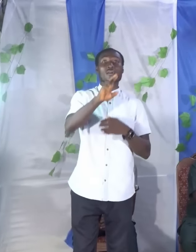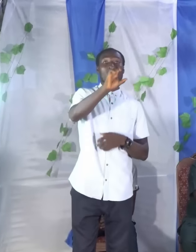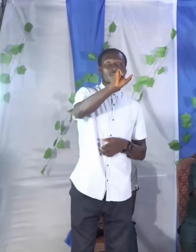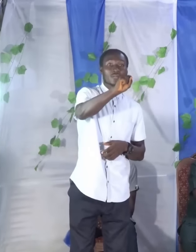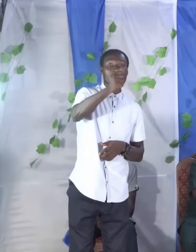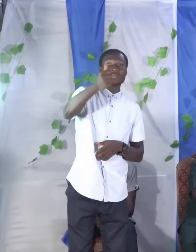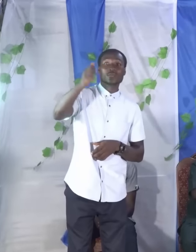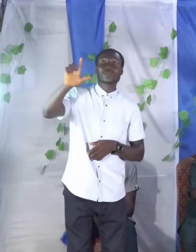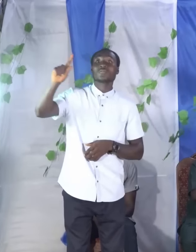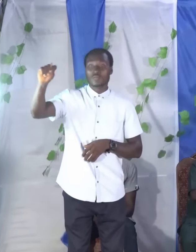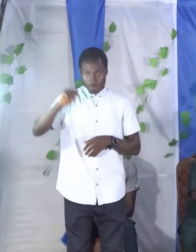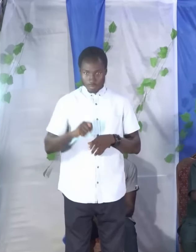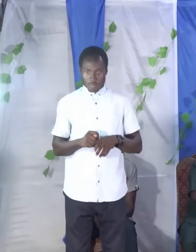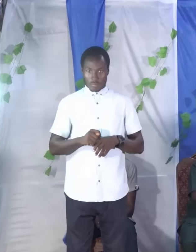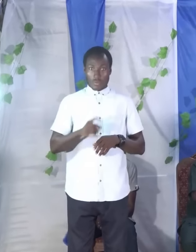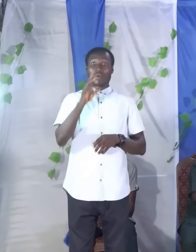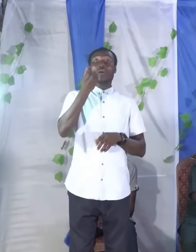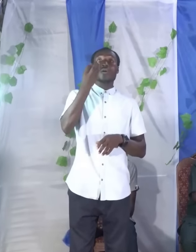na sa nkyere ayira ne da